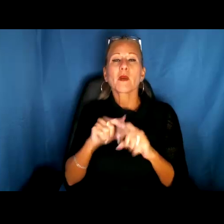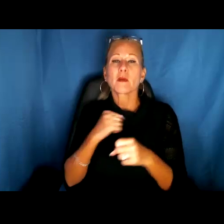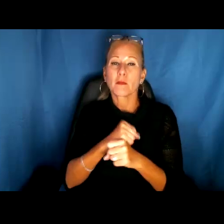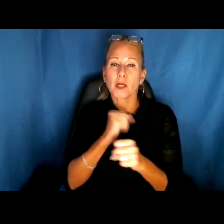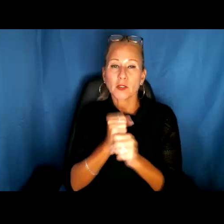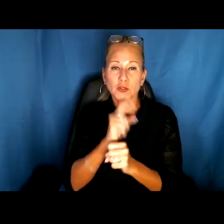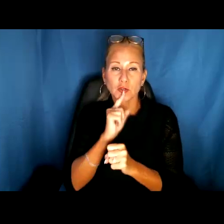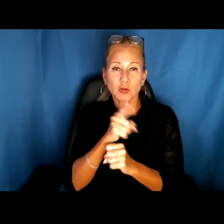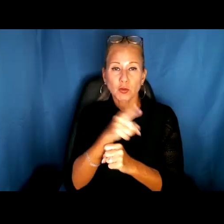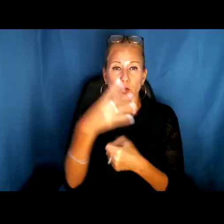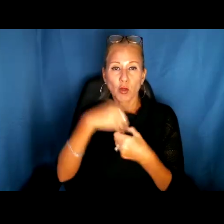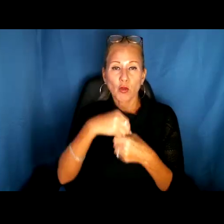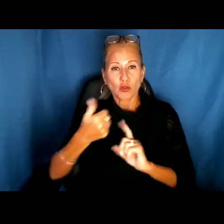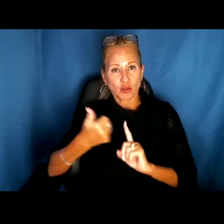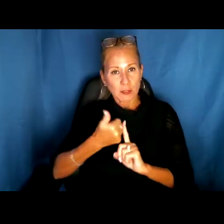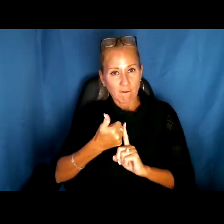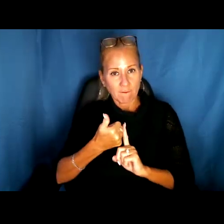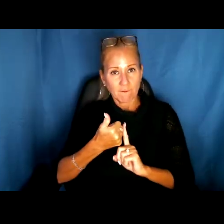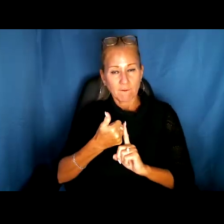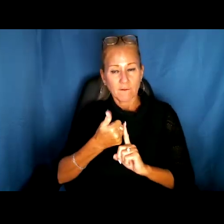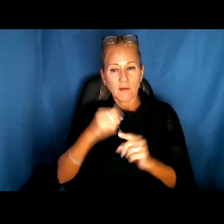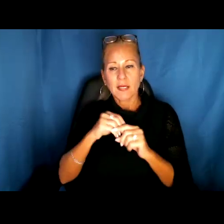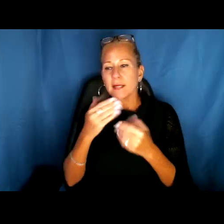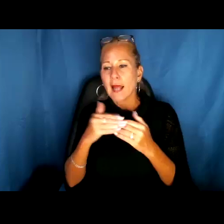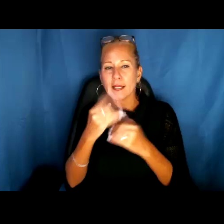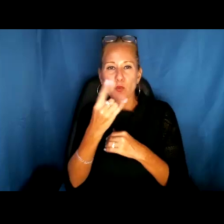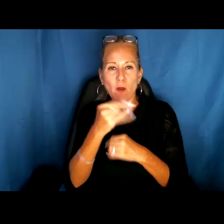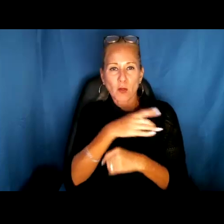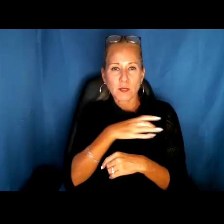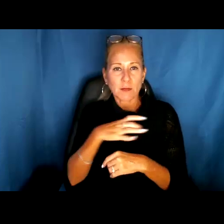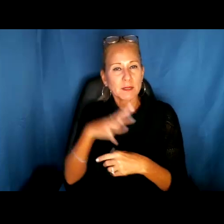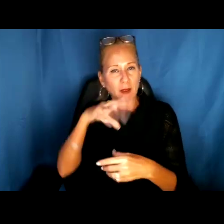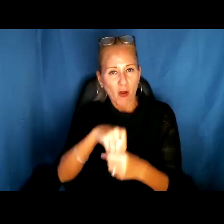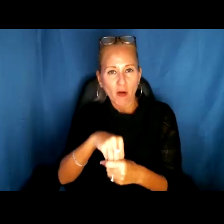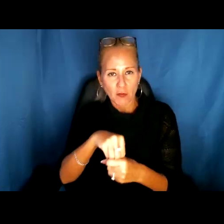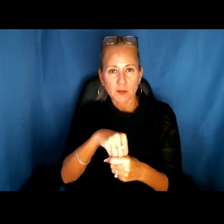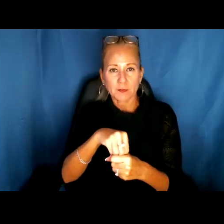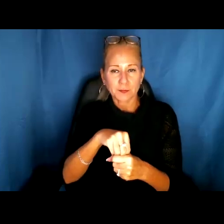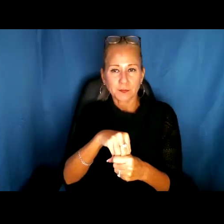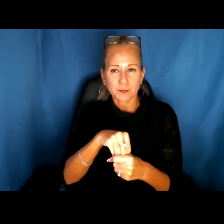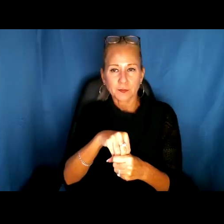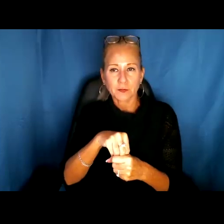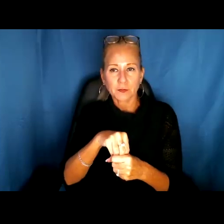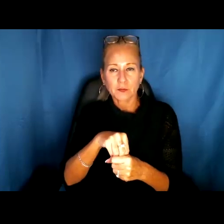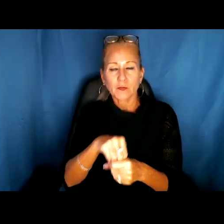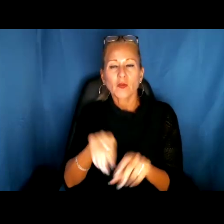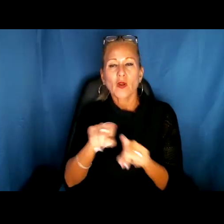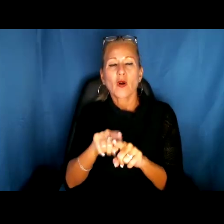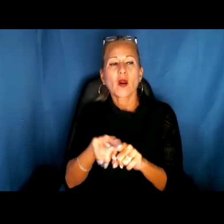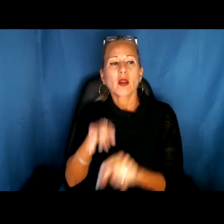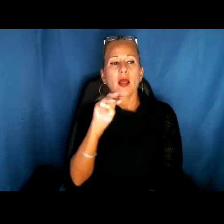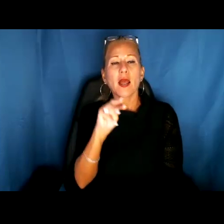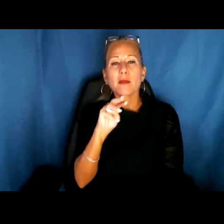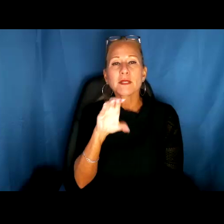that you include yourself in at least one of these committees. And then also the MCOs in